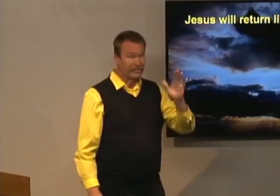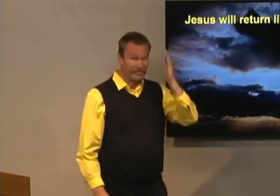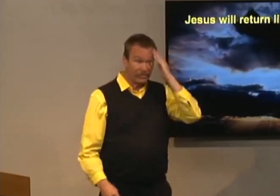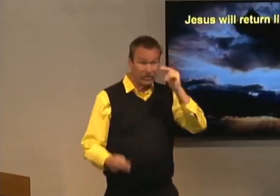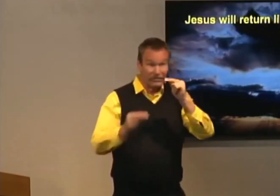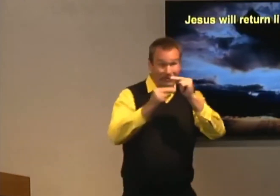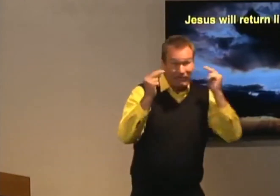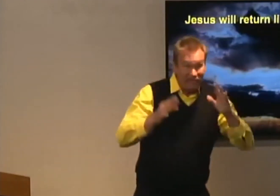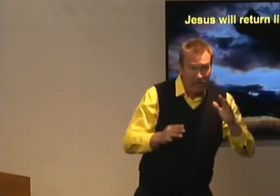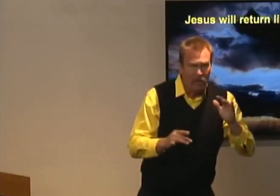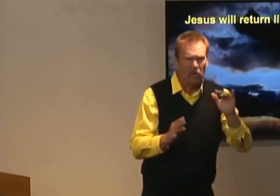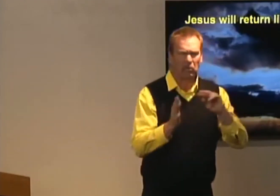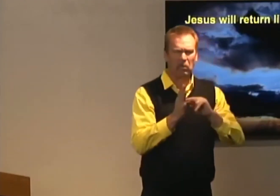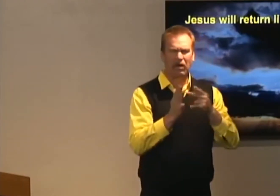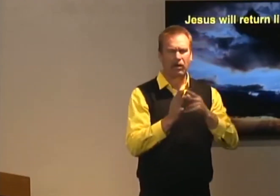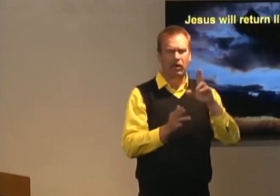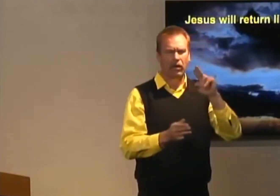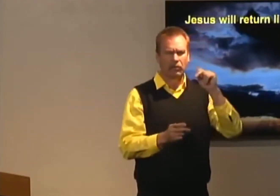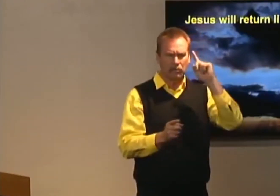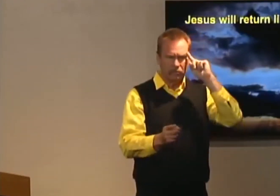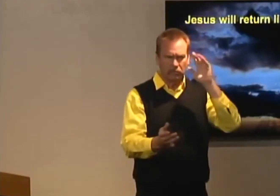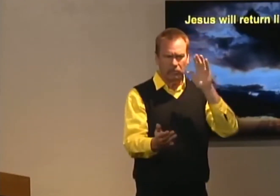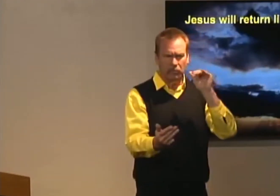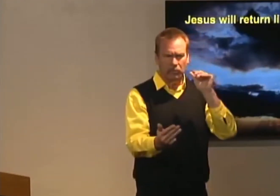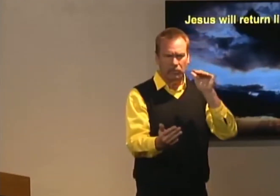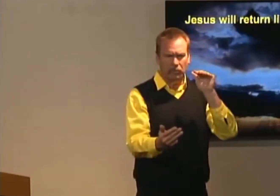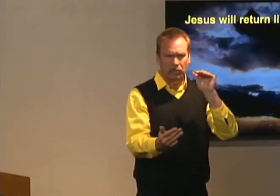like that. Because what is it about